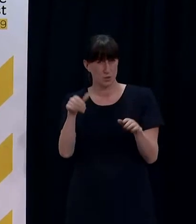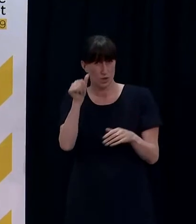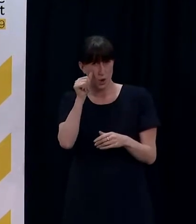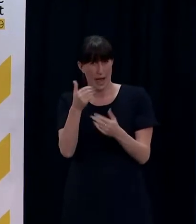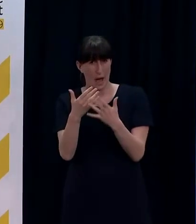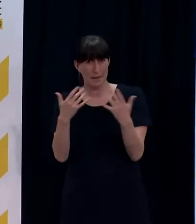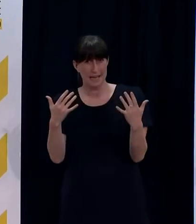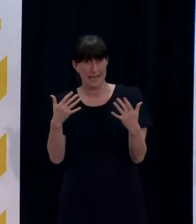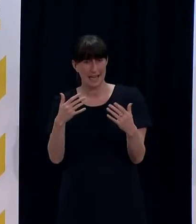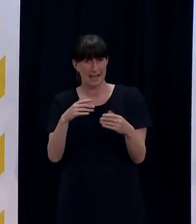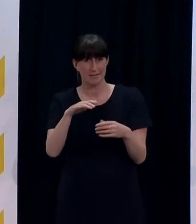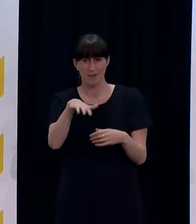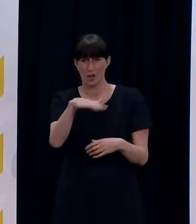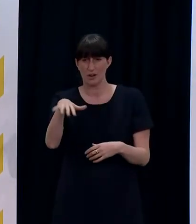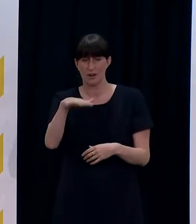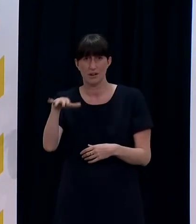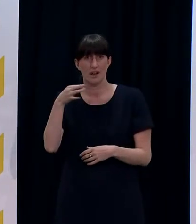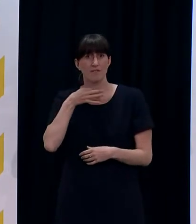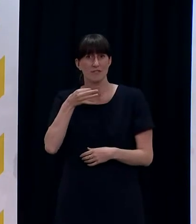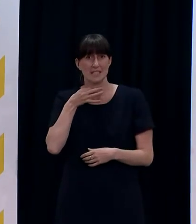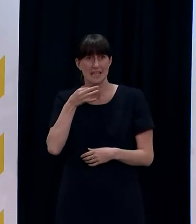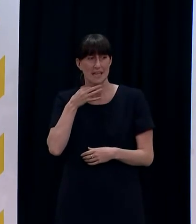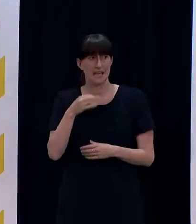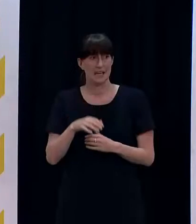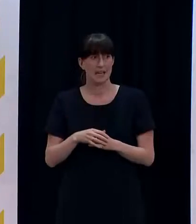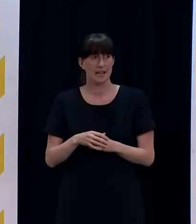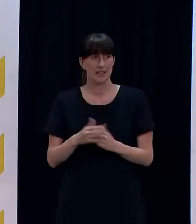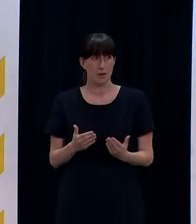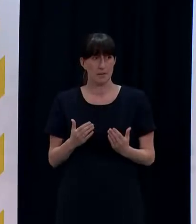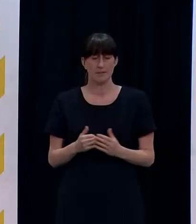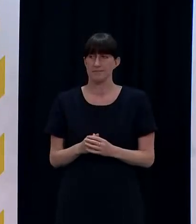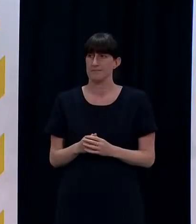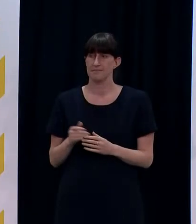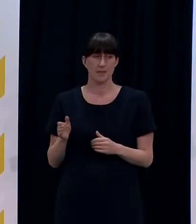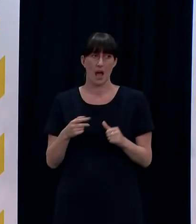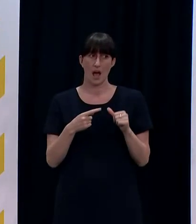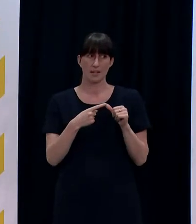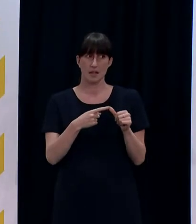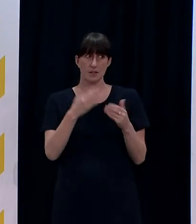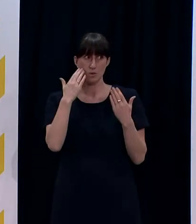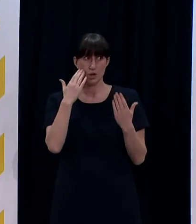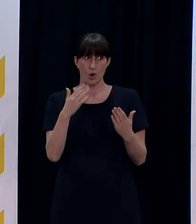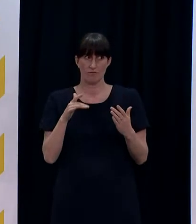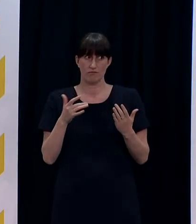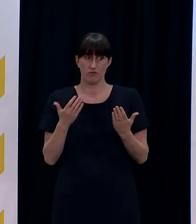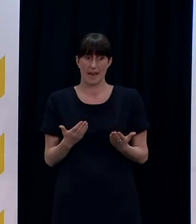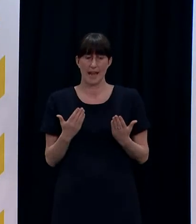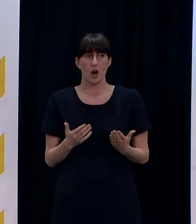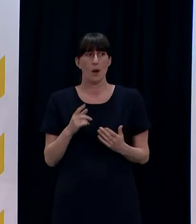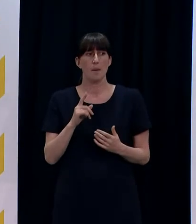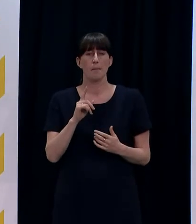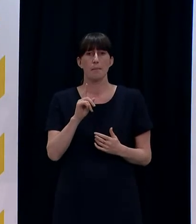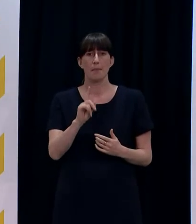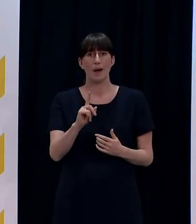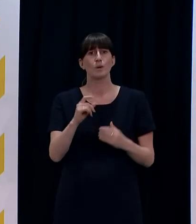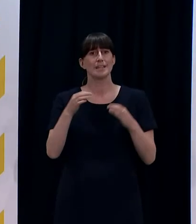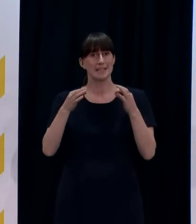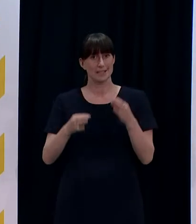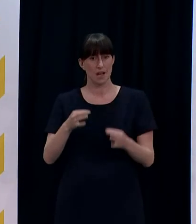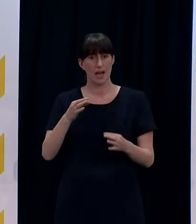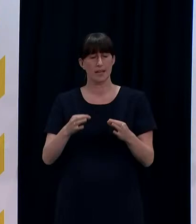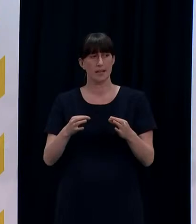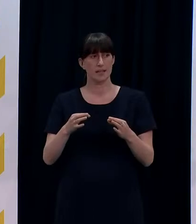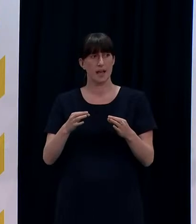know that as part of the decision to lift Northland to level 3, part of that was done on the basis of looking